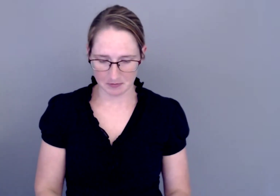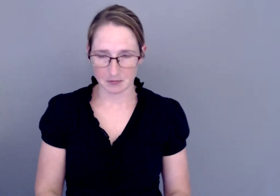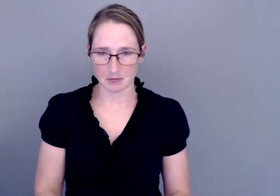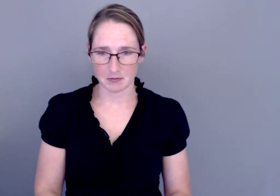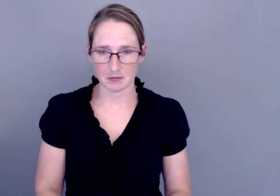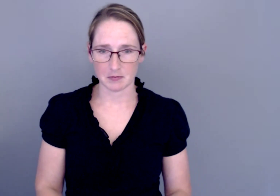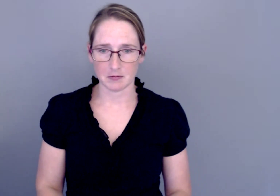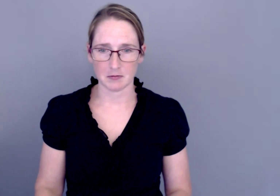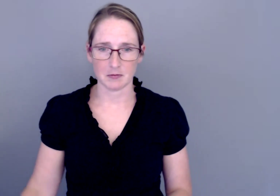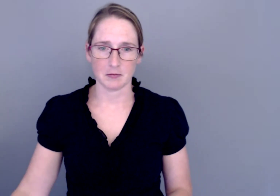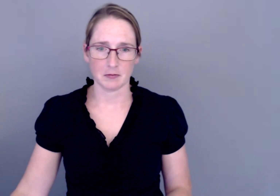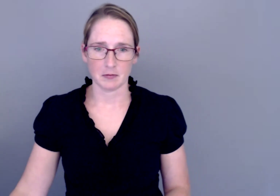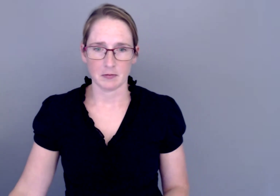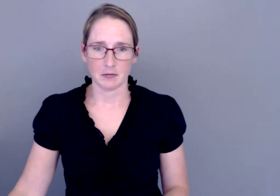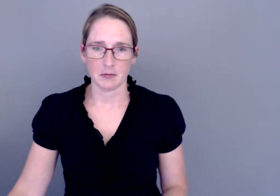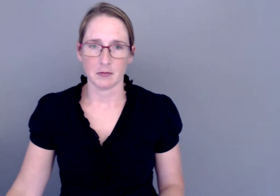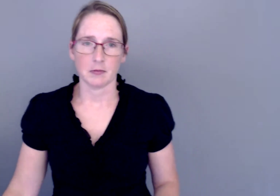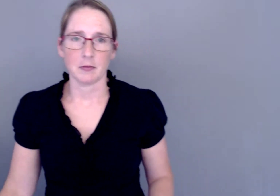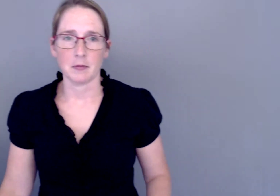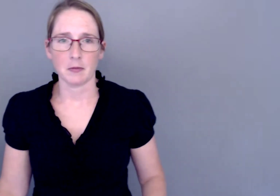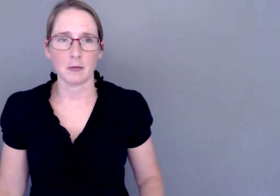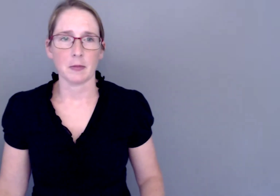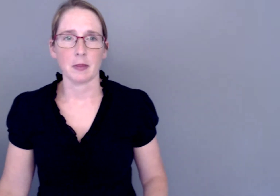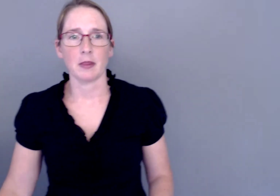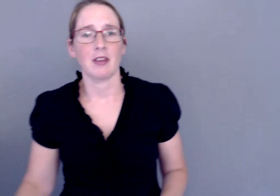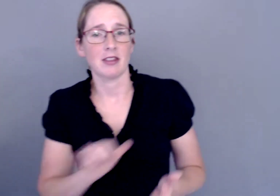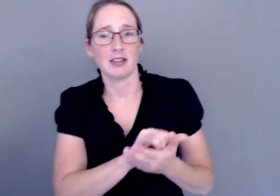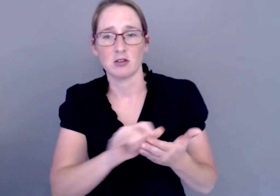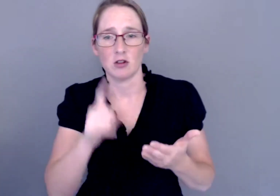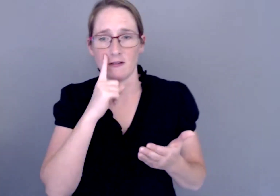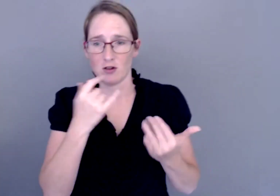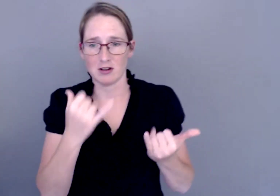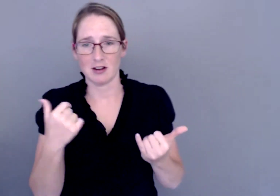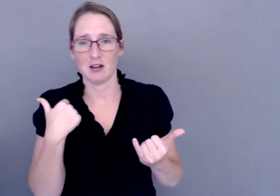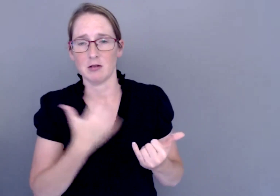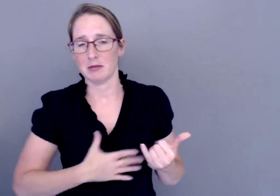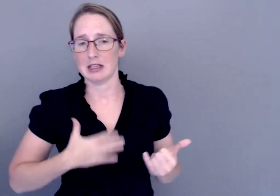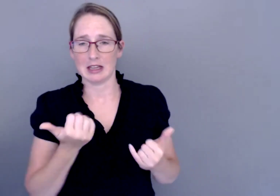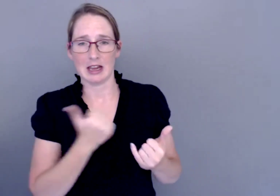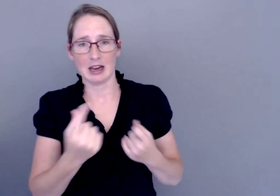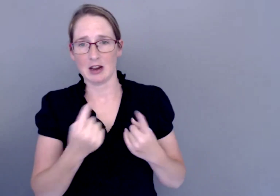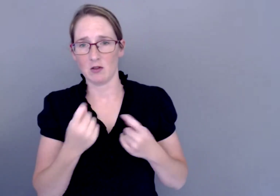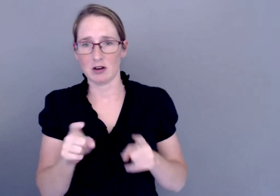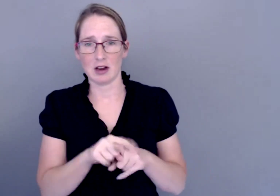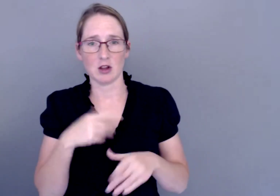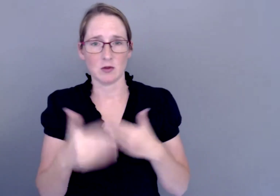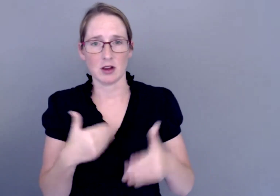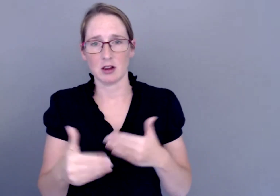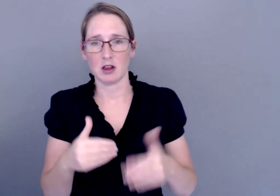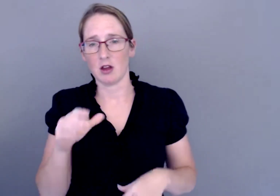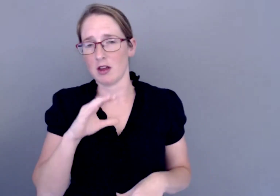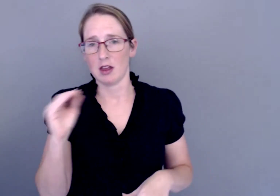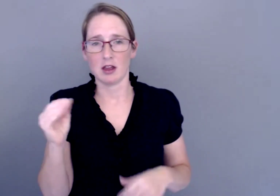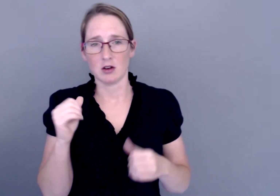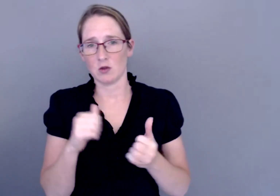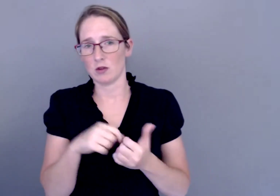So this is really what we have for you. We're grateful for this time. Please feel free to lift up any questions as we go. And